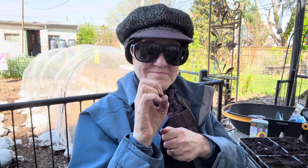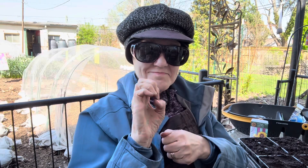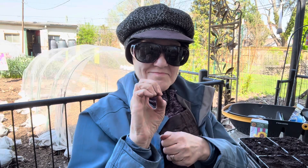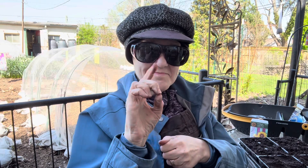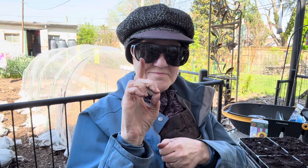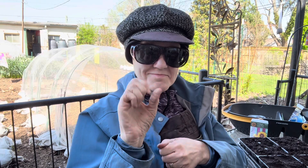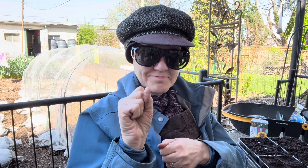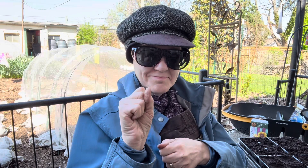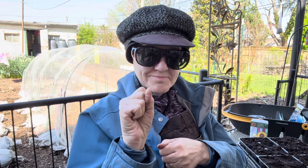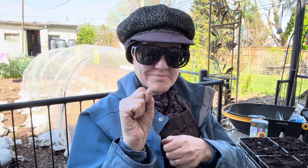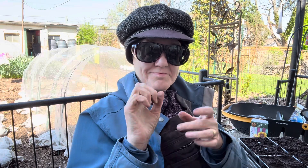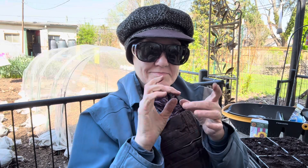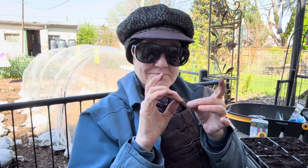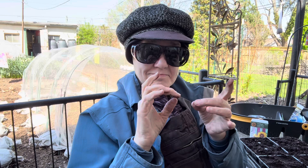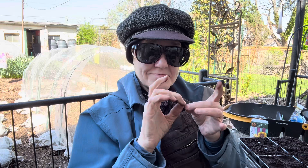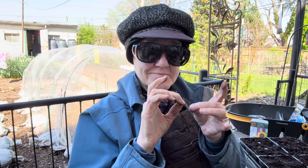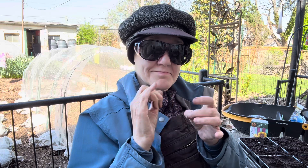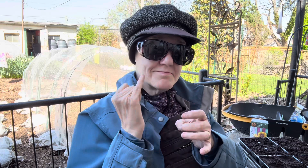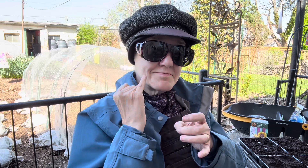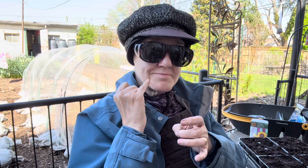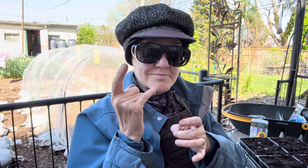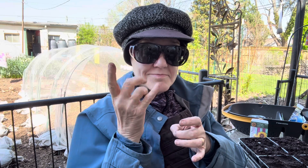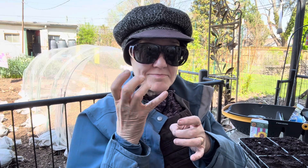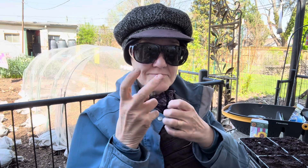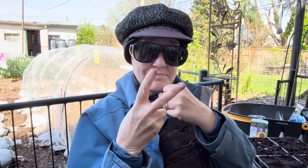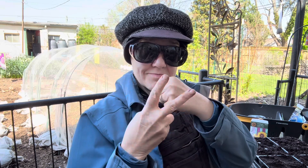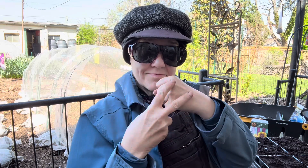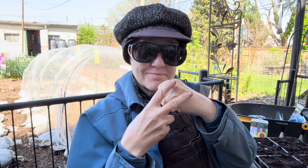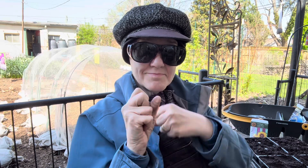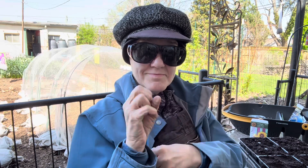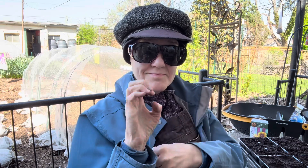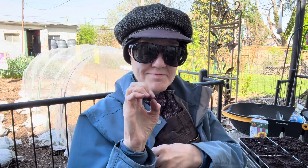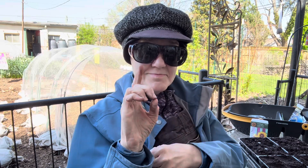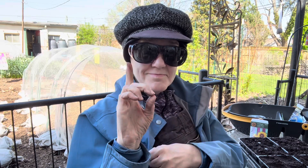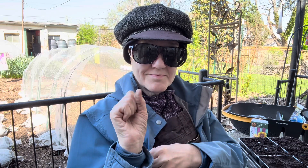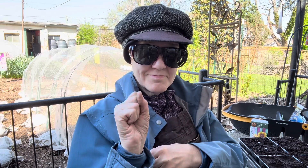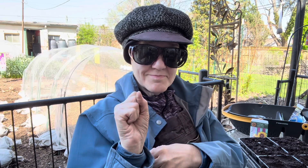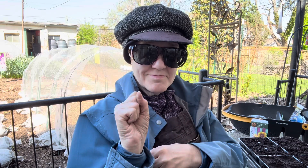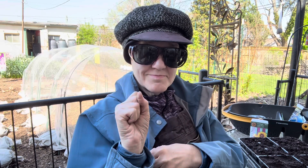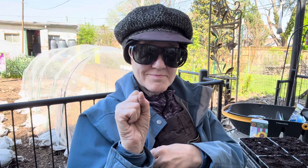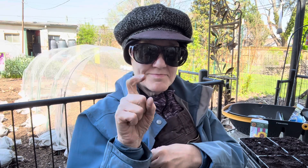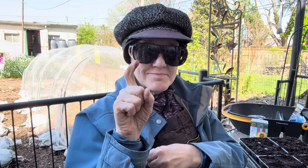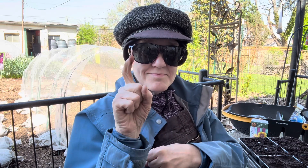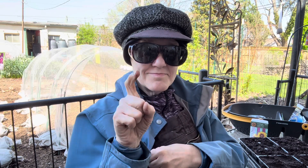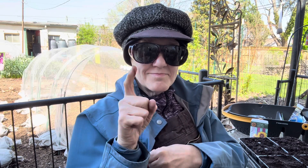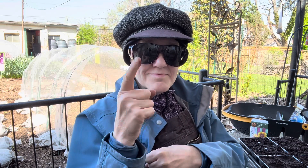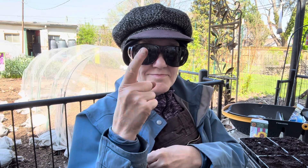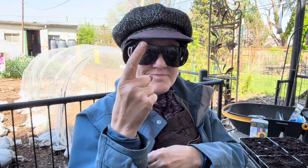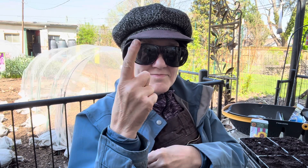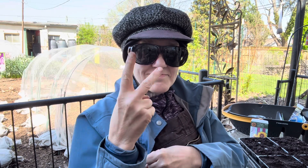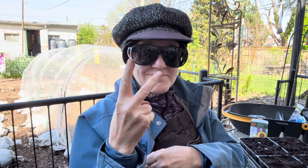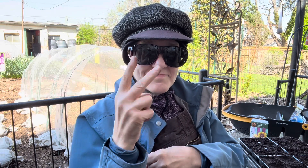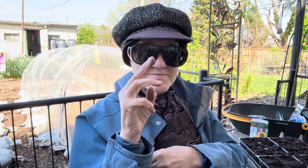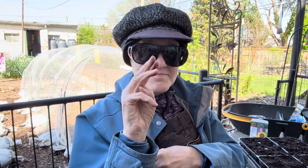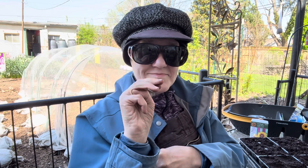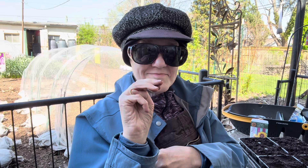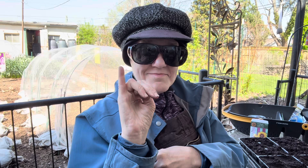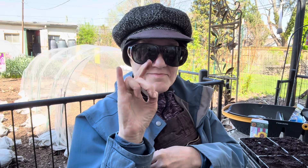It's also a great company for teaching how to save seeds. And they said if you want to save your sunflower seeds, you have to separate varieties